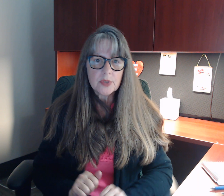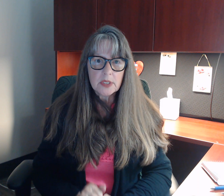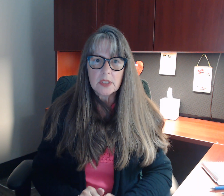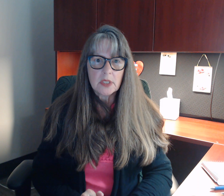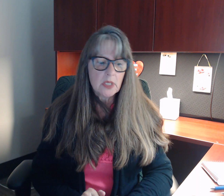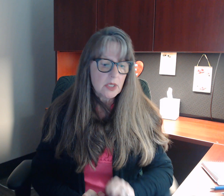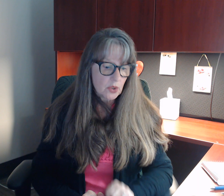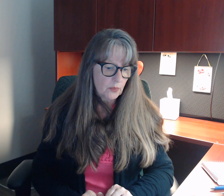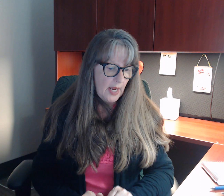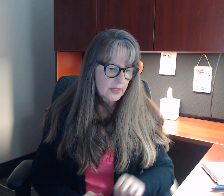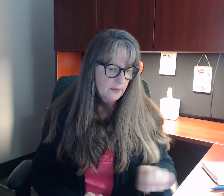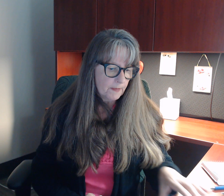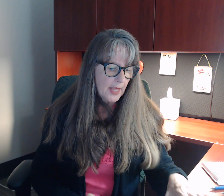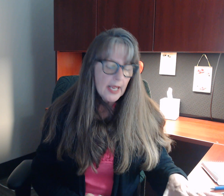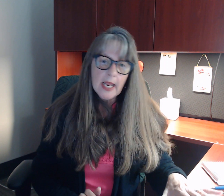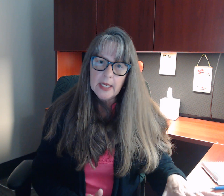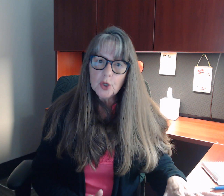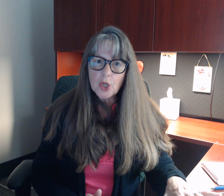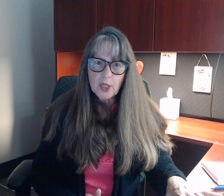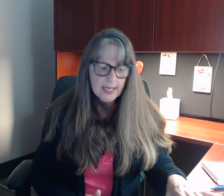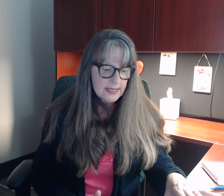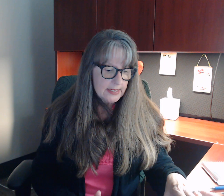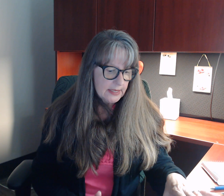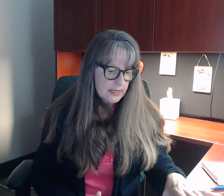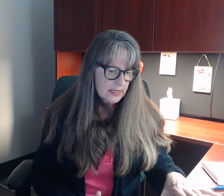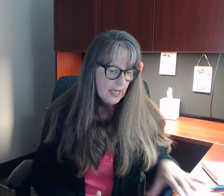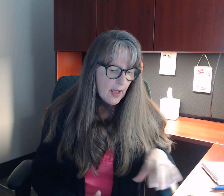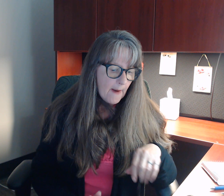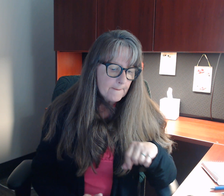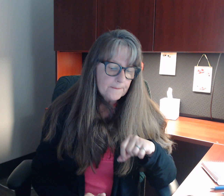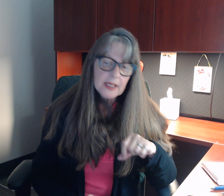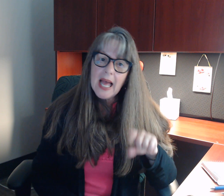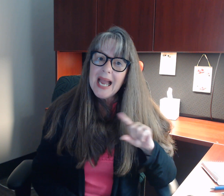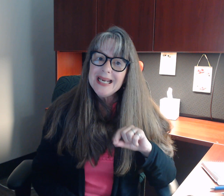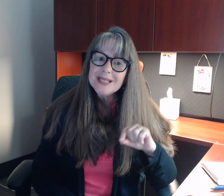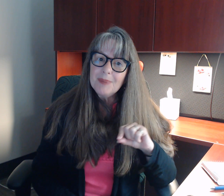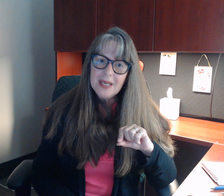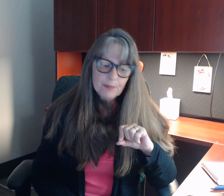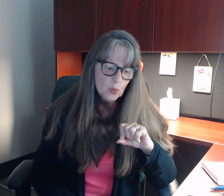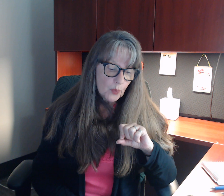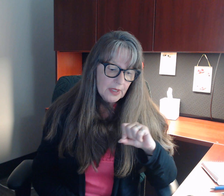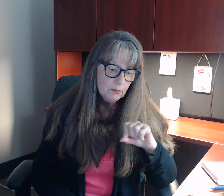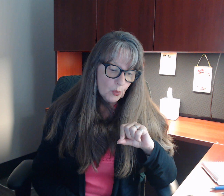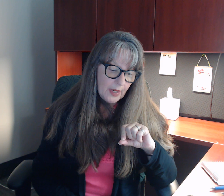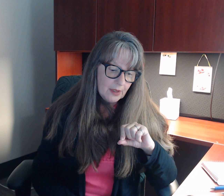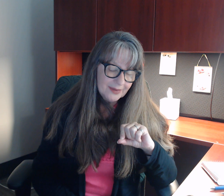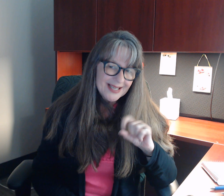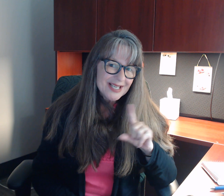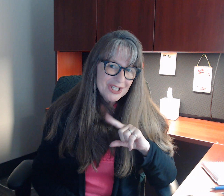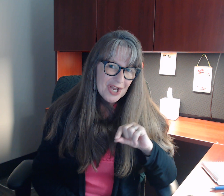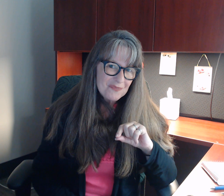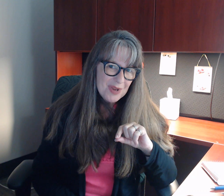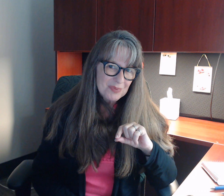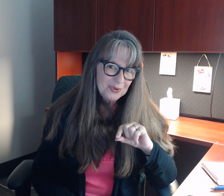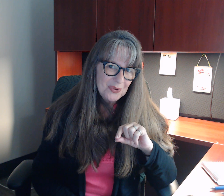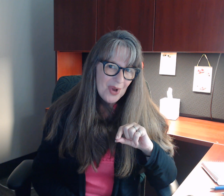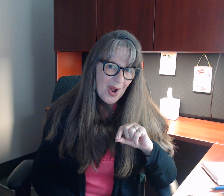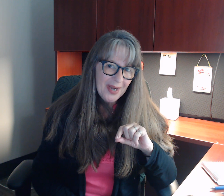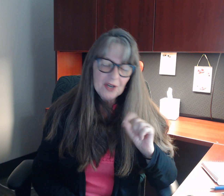sentence is correct. And here's our last sentence. Blind people read Braille. Deaf people do not. And you're